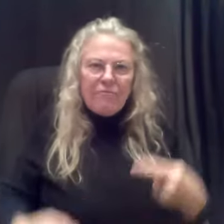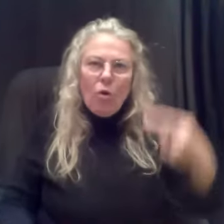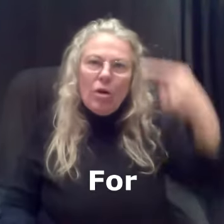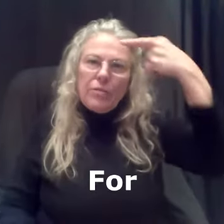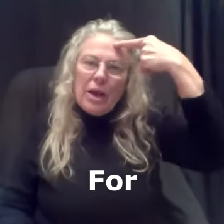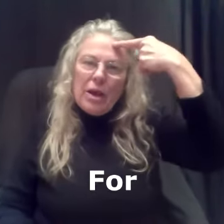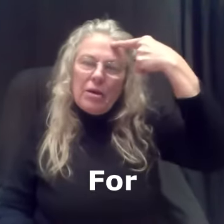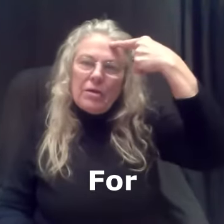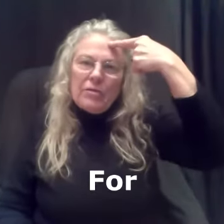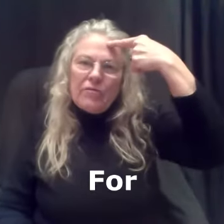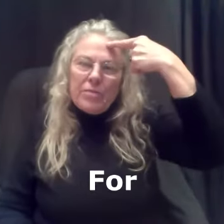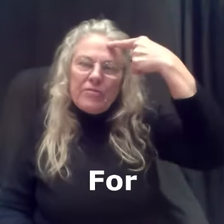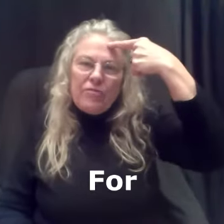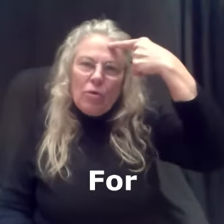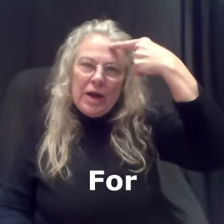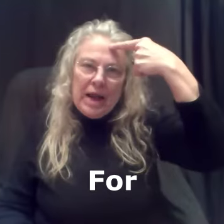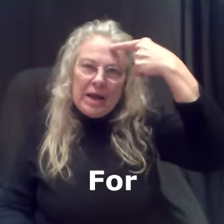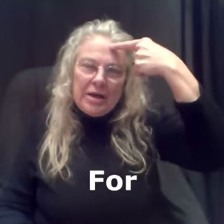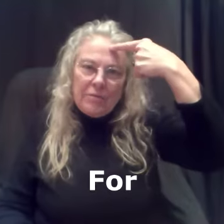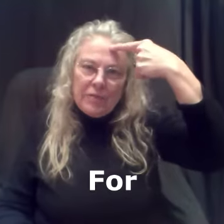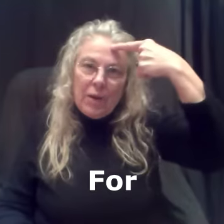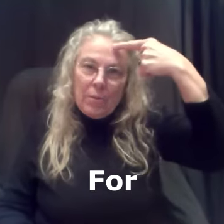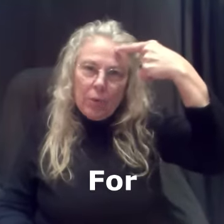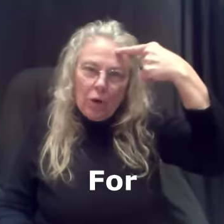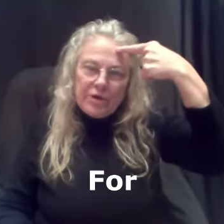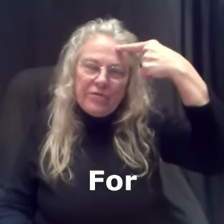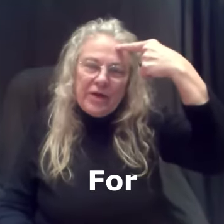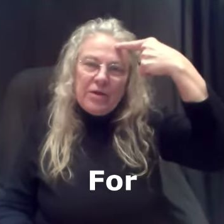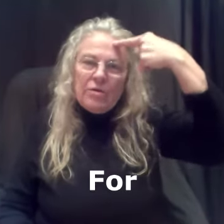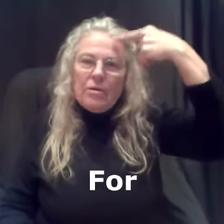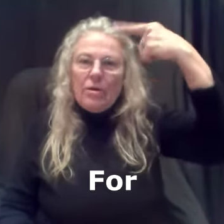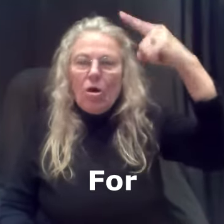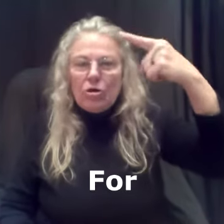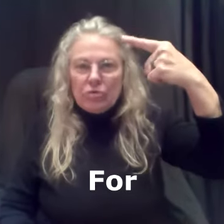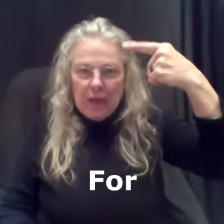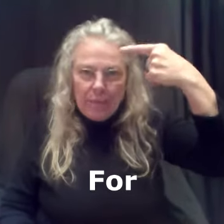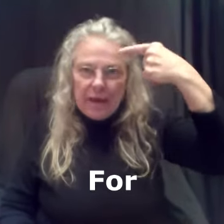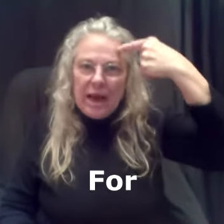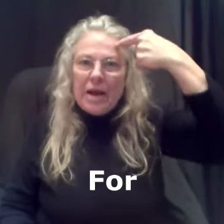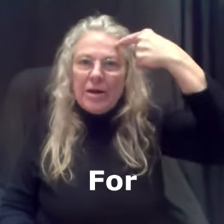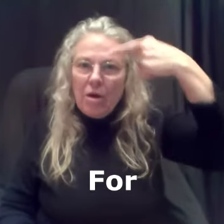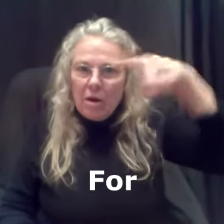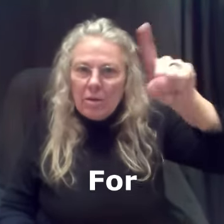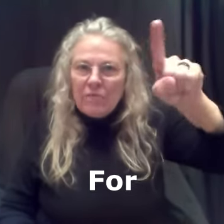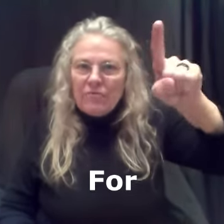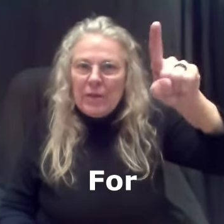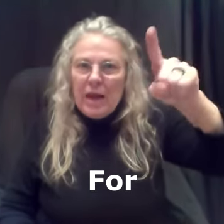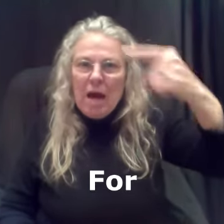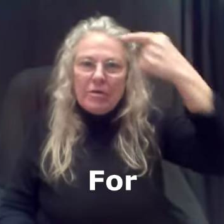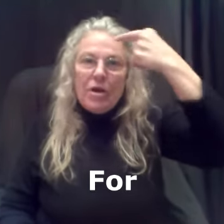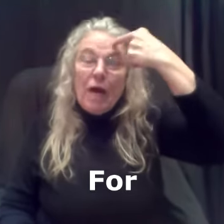4, from the forehead, pointer finger on your dominant hand, flip it out. I always